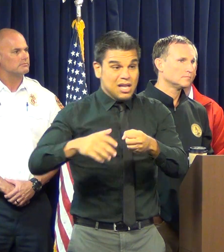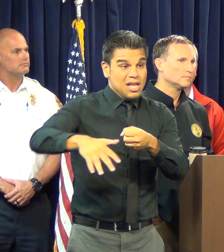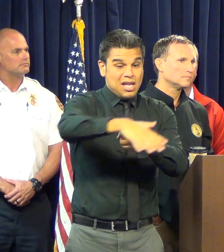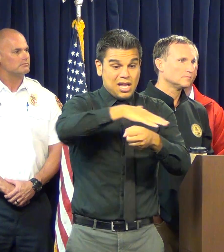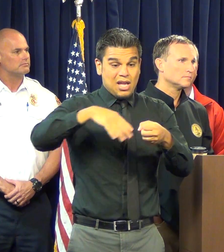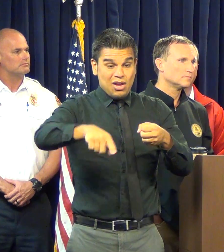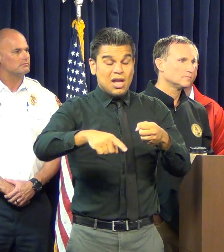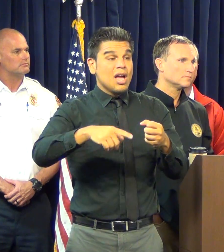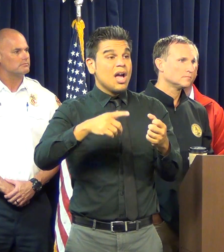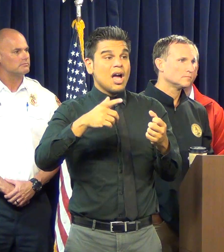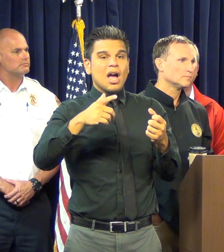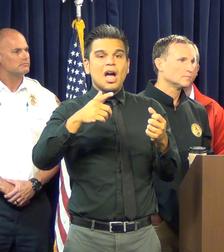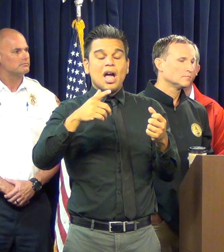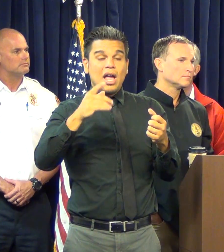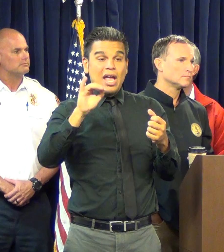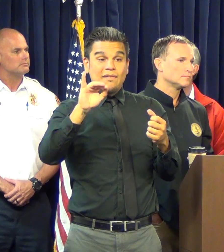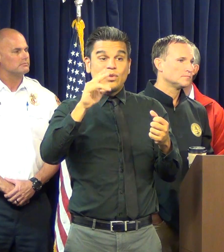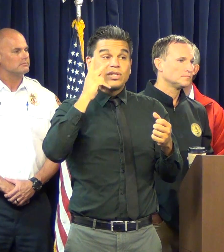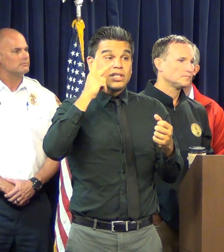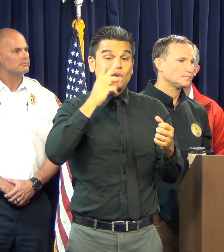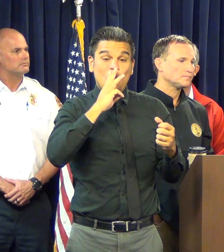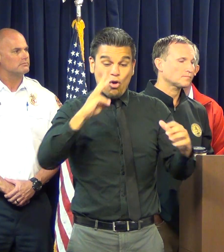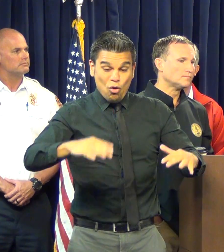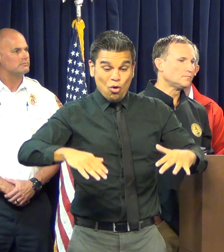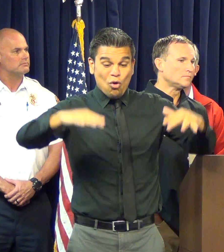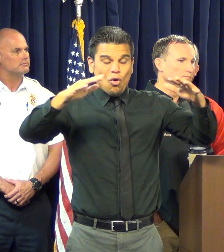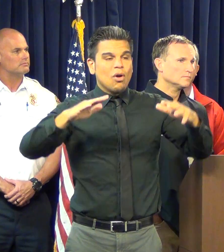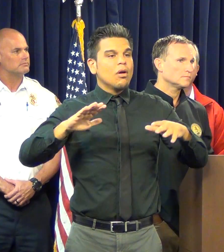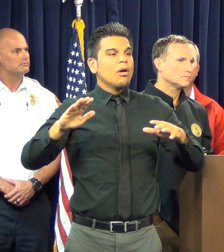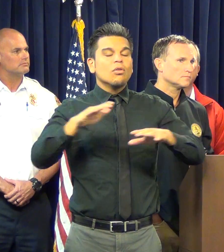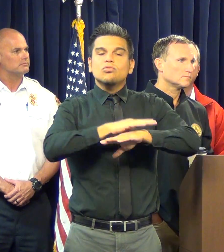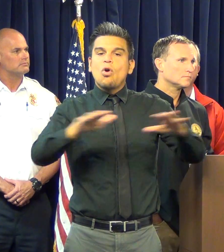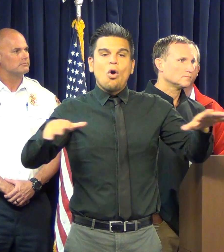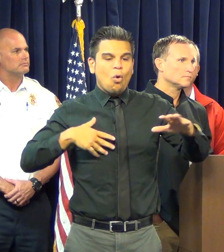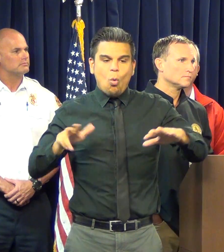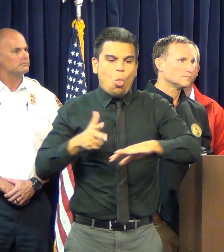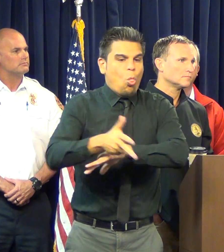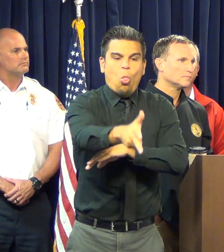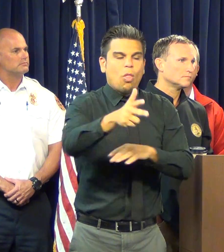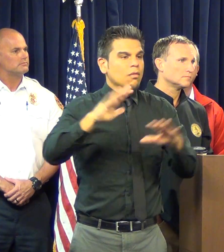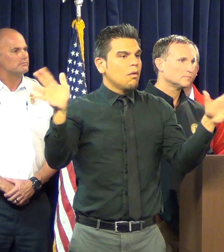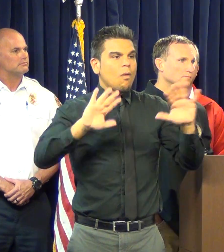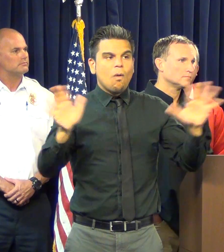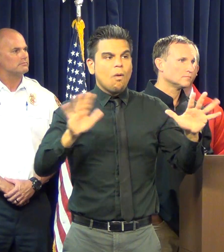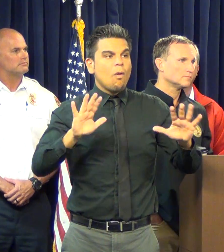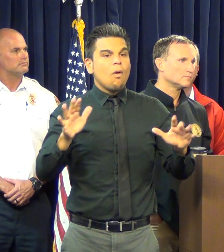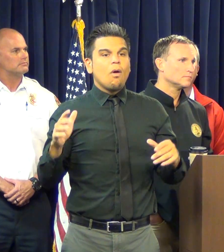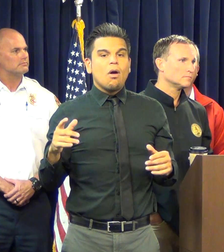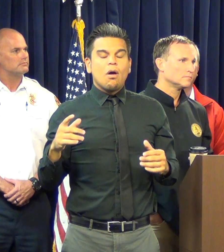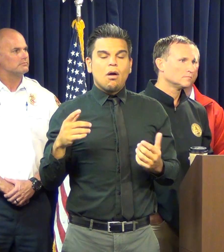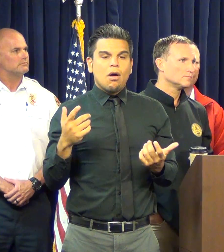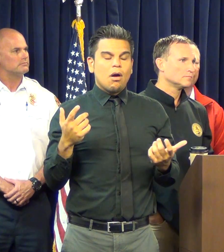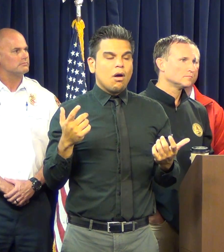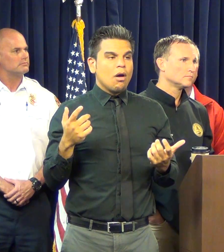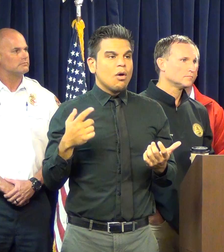It's probably too deep for you to drive through. So those are things that again, we won't be able to correct right away, but we will be able to at least notify,